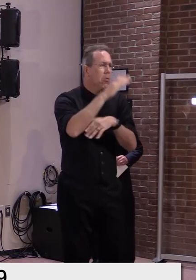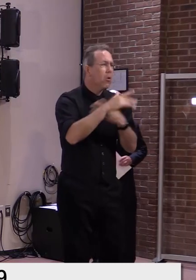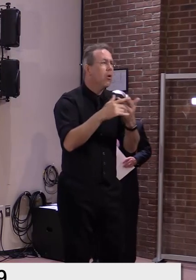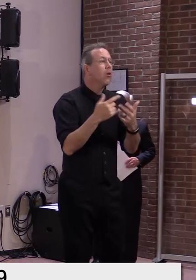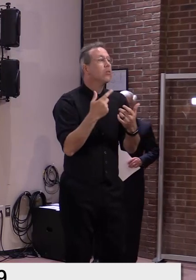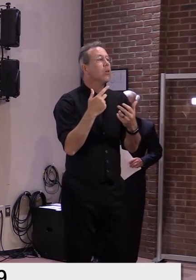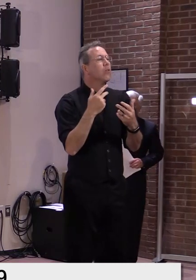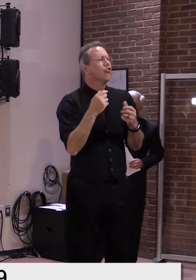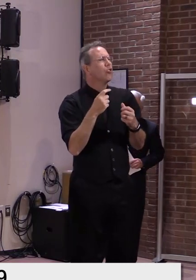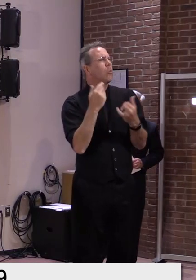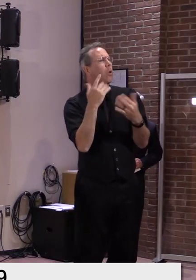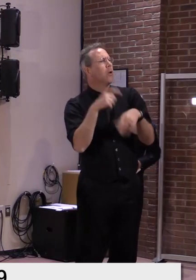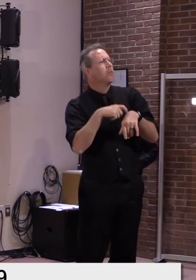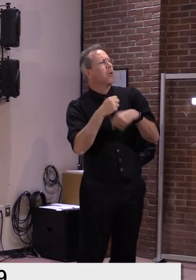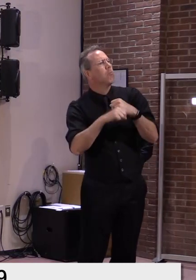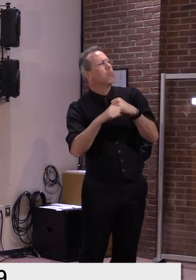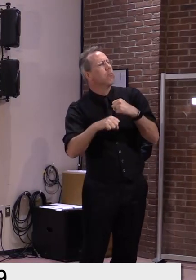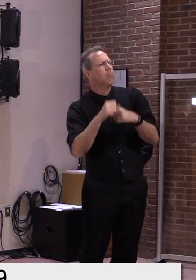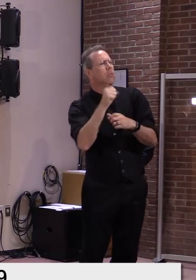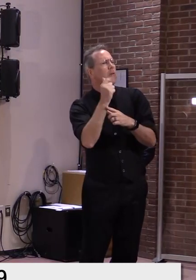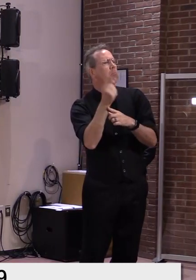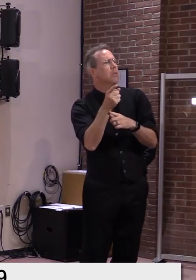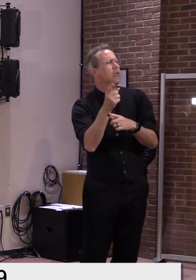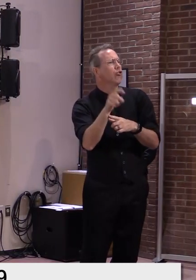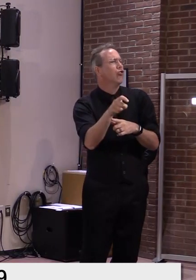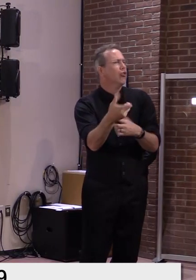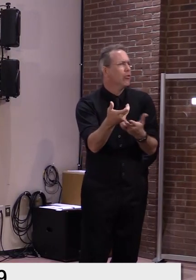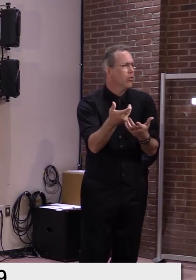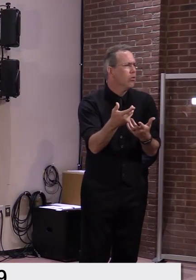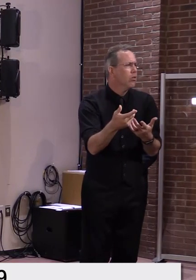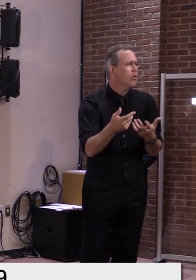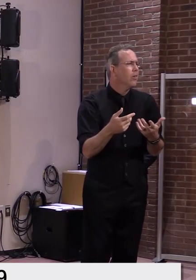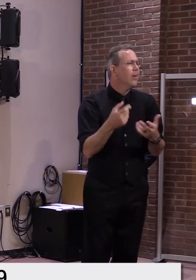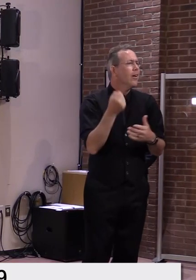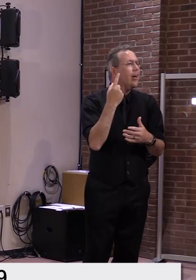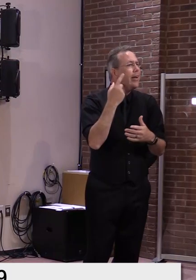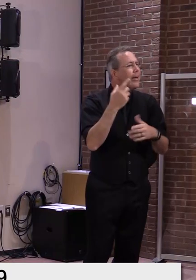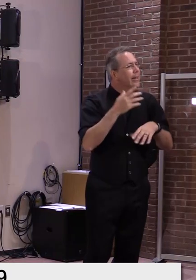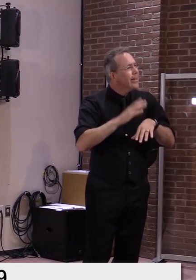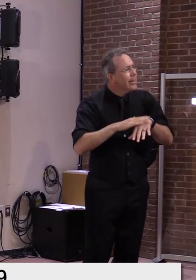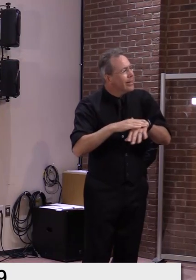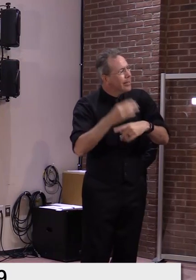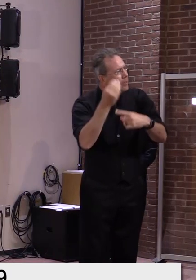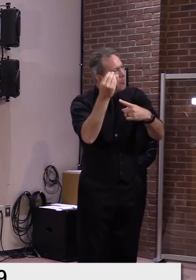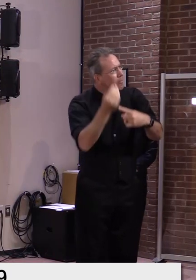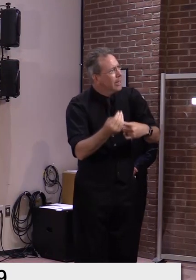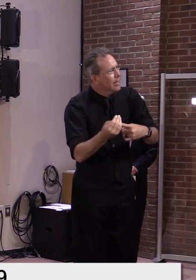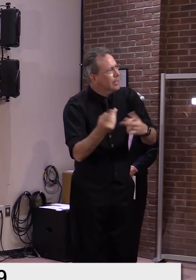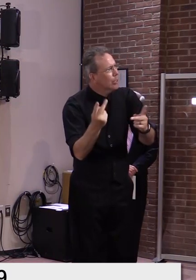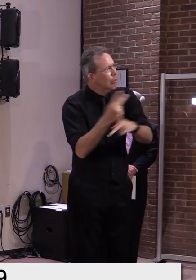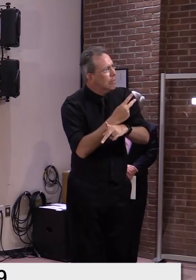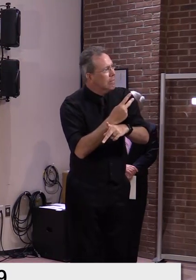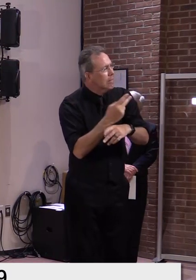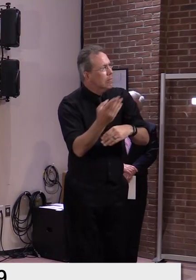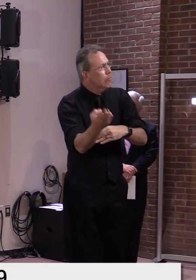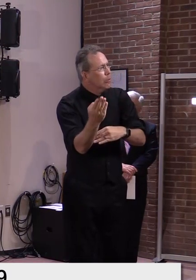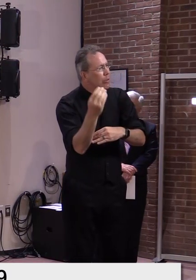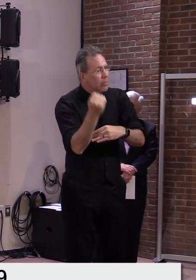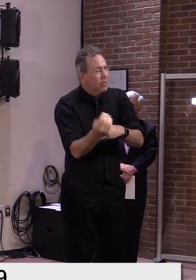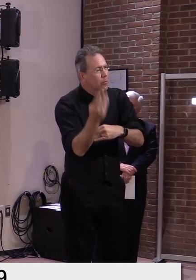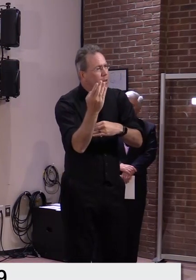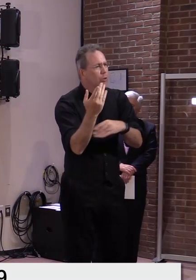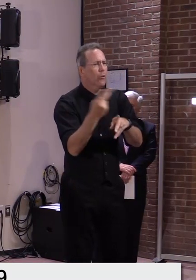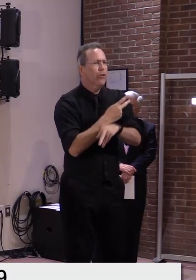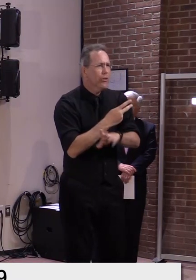everybody calls at 8 a.m. in the morning, or if you call on a Monday, you are likely to get a high volume call time. And I would